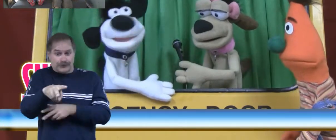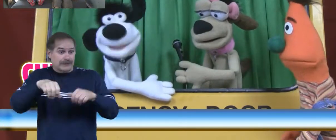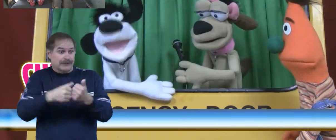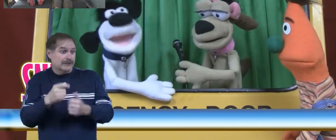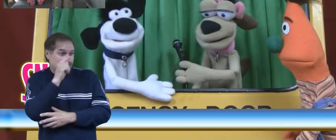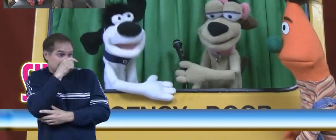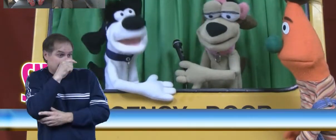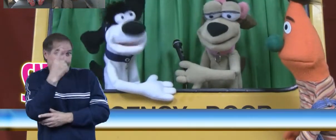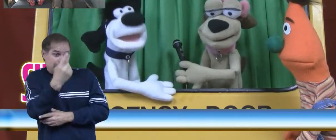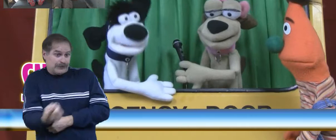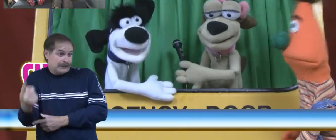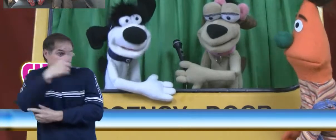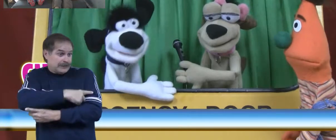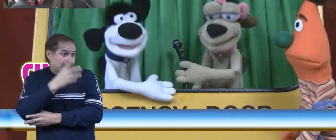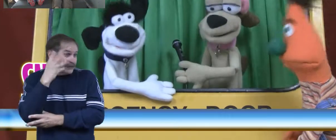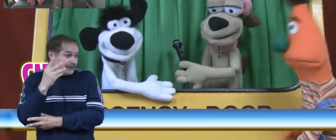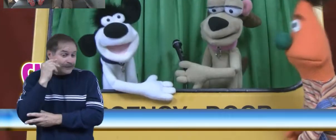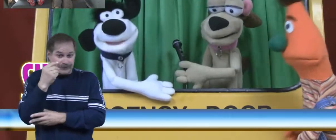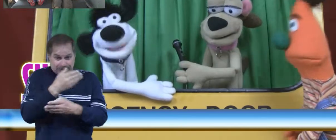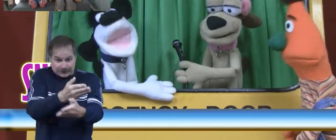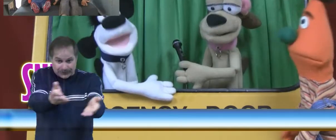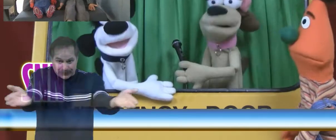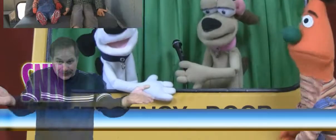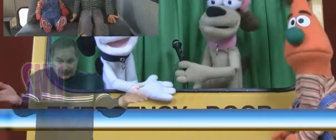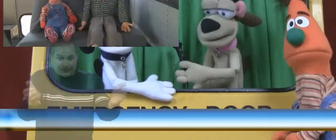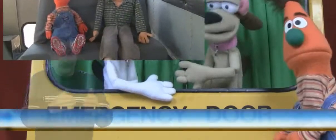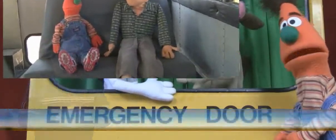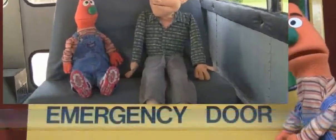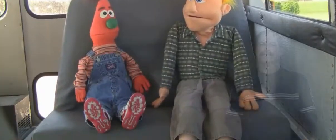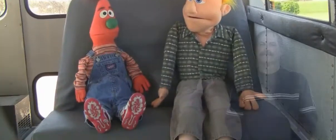Let's watch and see how Timmy's first school bus ride went.